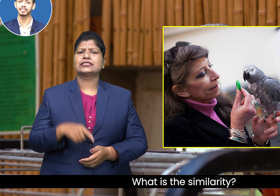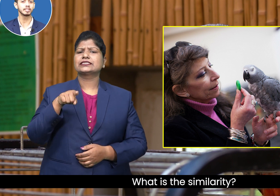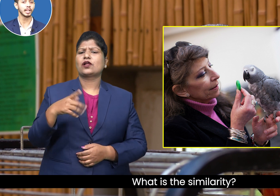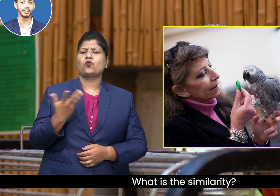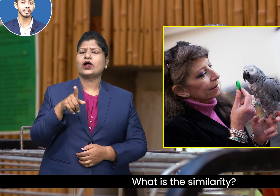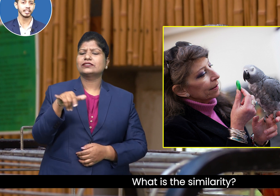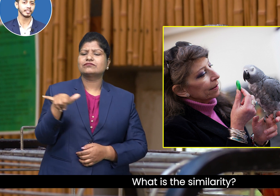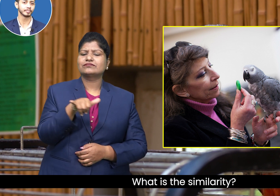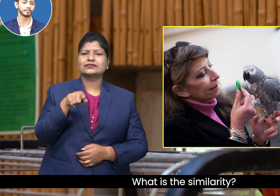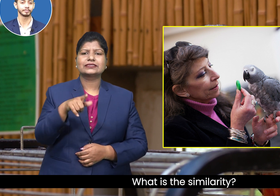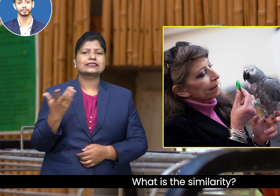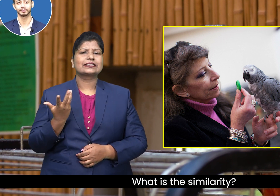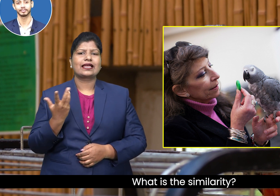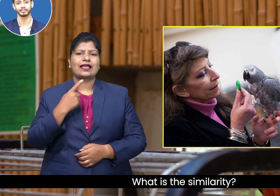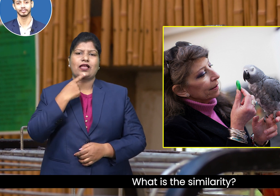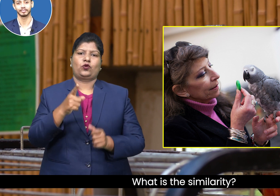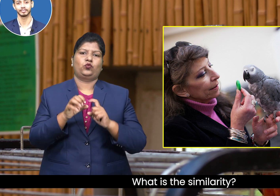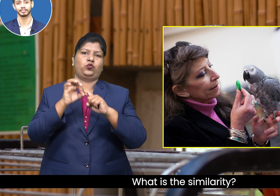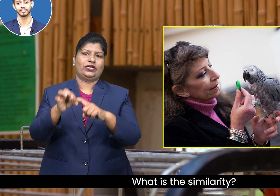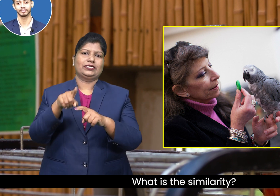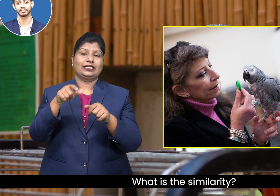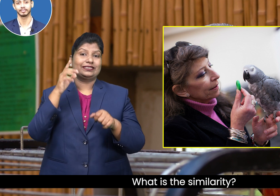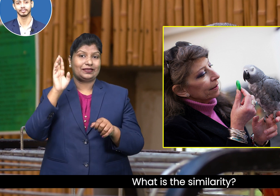what is the similarity?